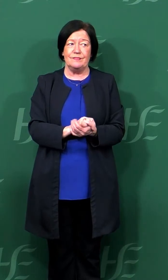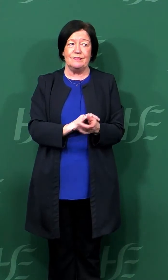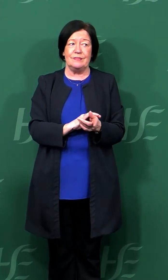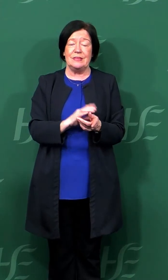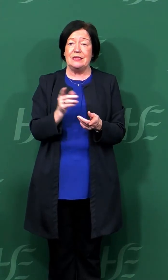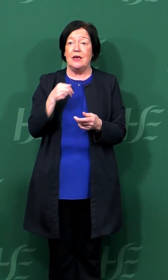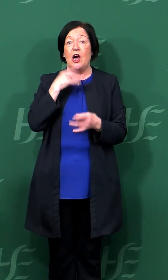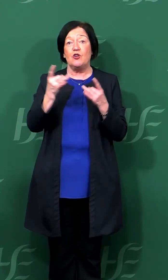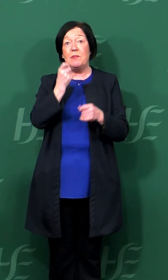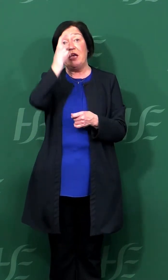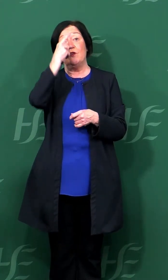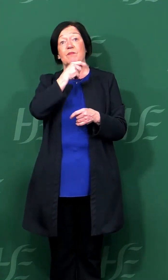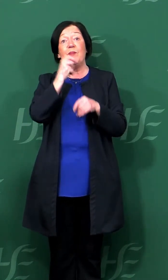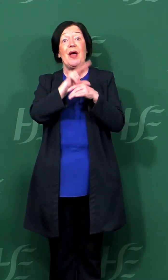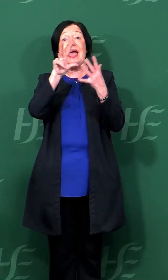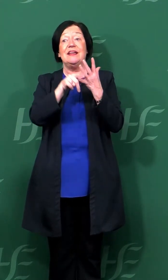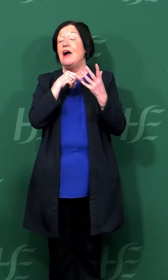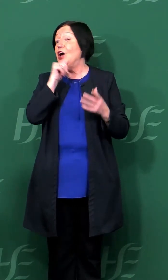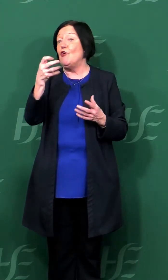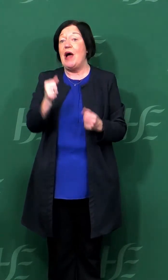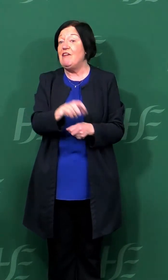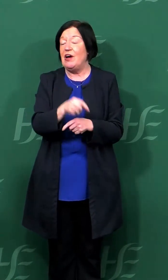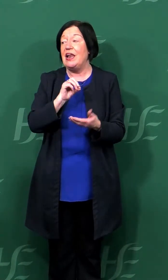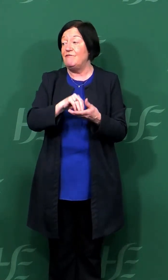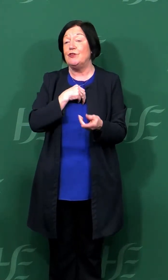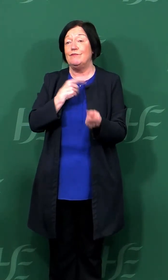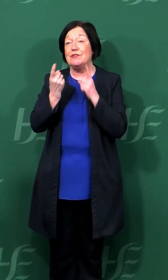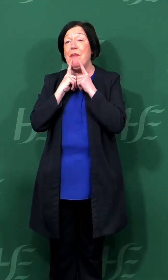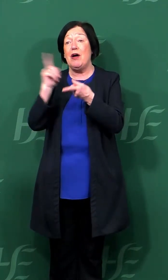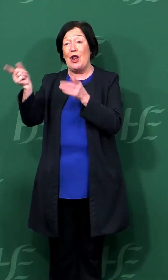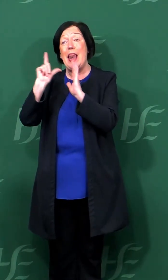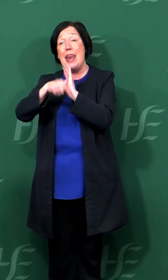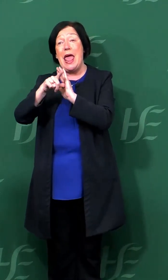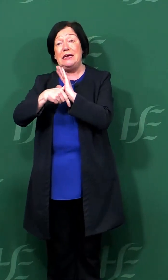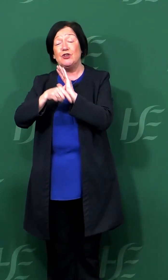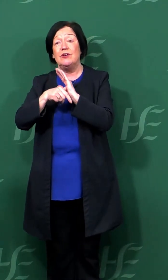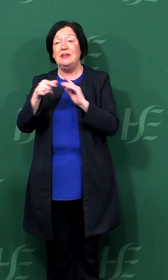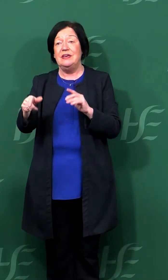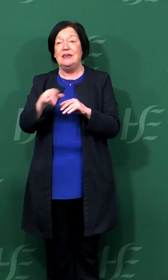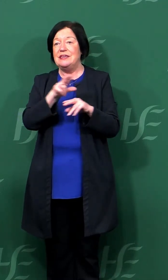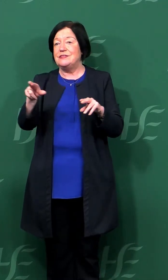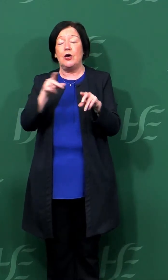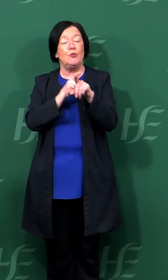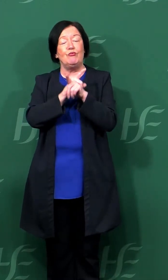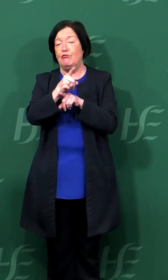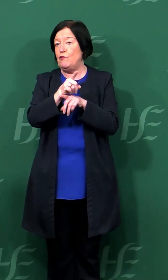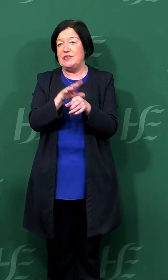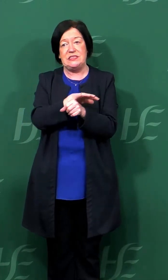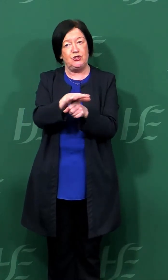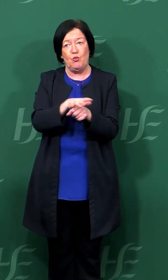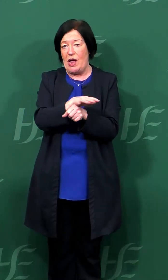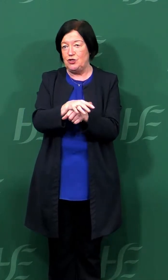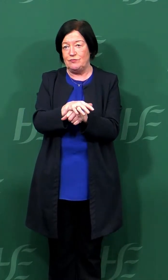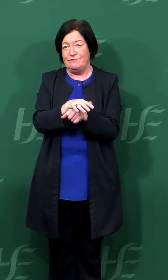No, I could make it up and tell you it's about 8,000. I don't have it on me, Niamh. I'll have to come back to you. Unfortunately, it is not an improving position. So we have